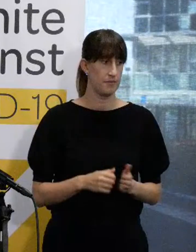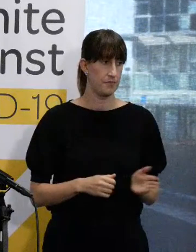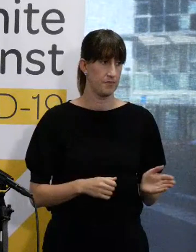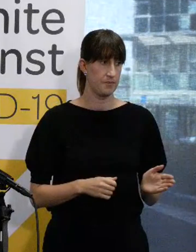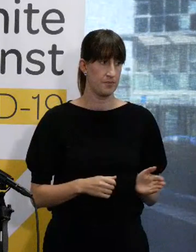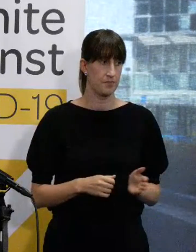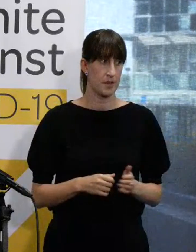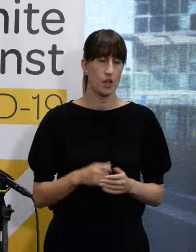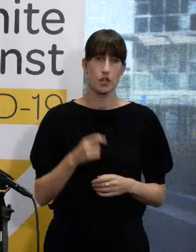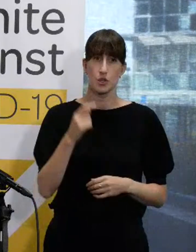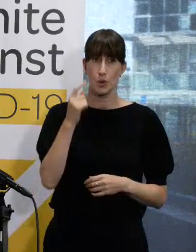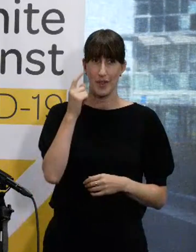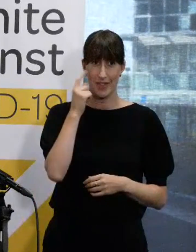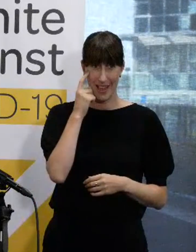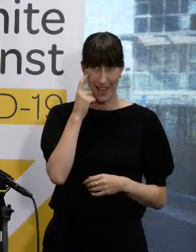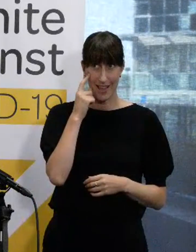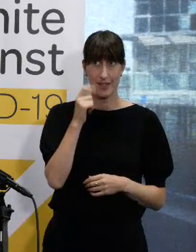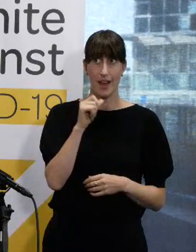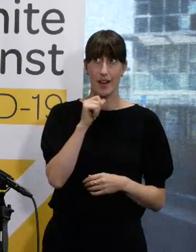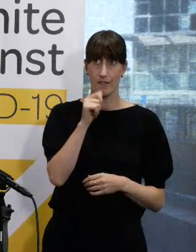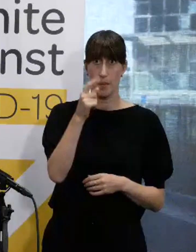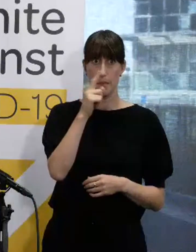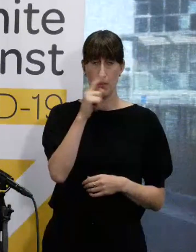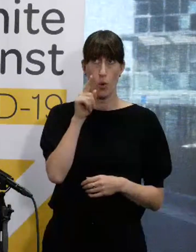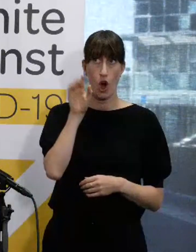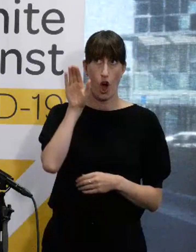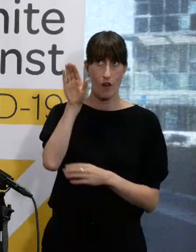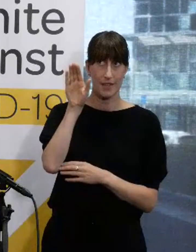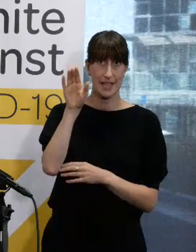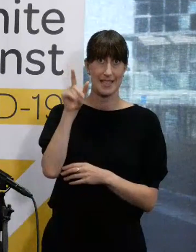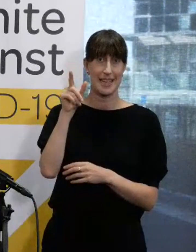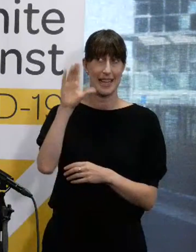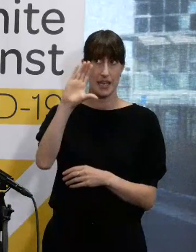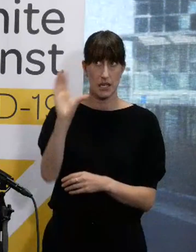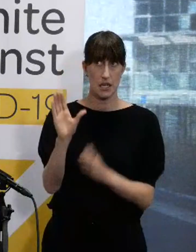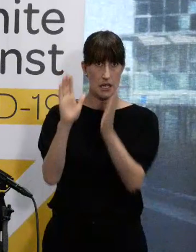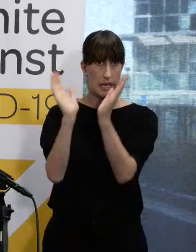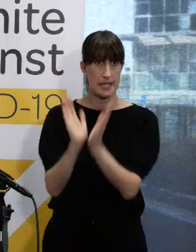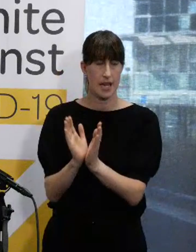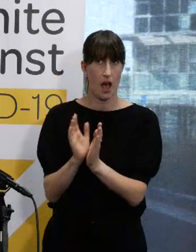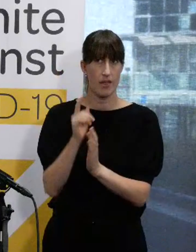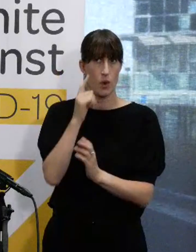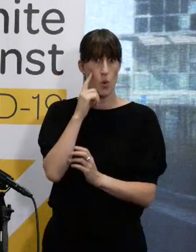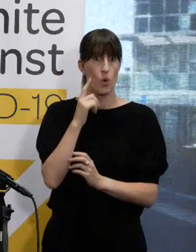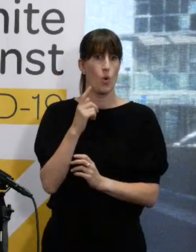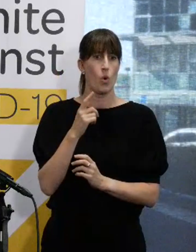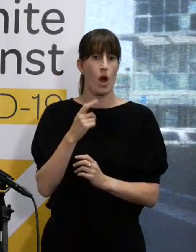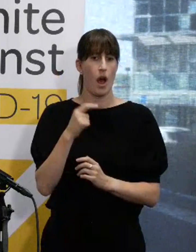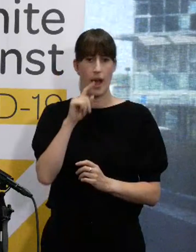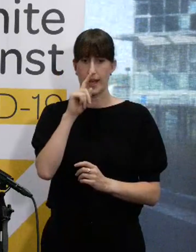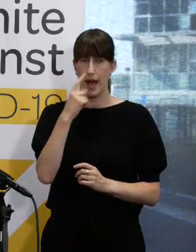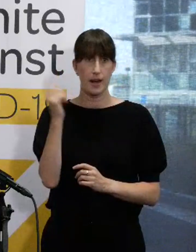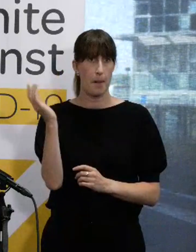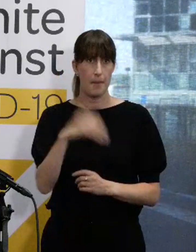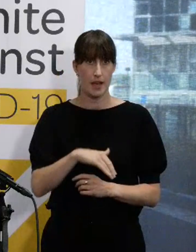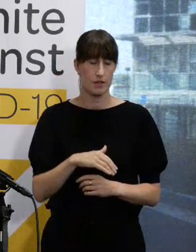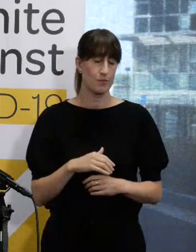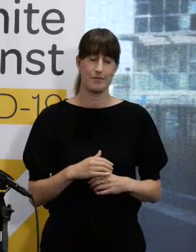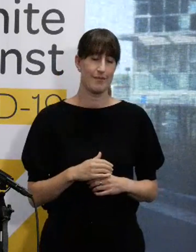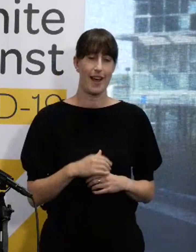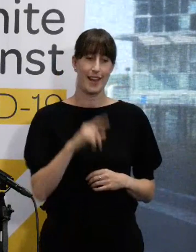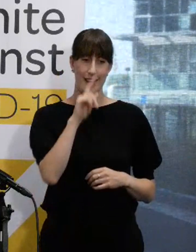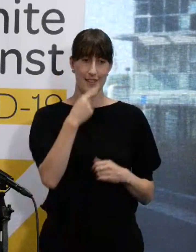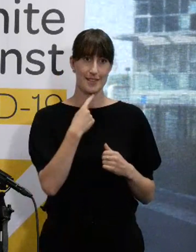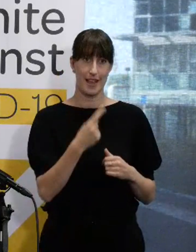from today? I don't want to preempt the decisions the government will take, and the Prime Minister will make announcements about that. In terms of the 24-year-old, I mean, are